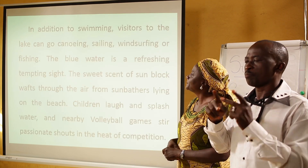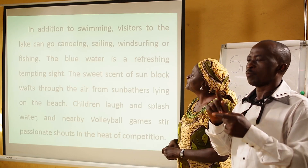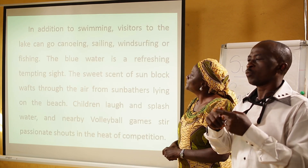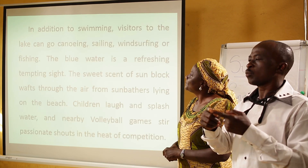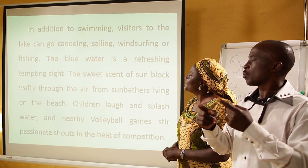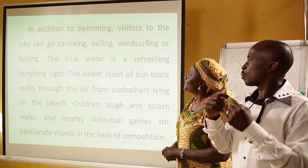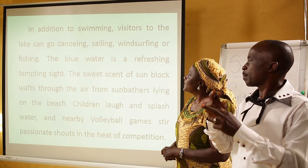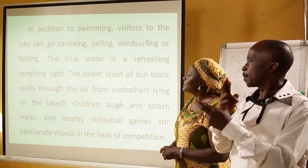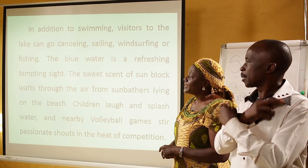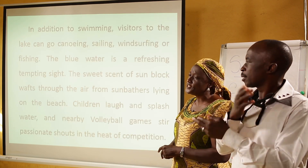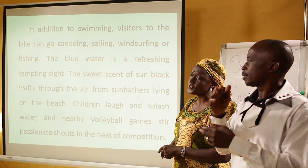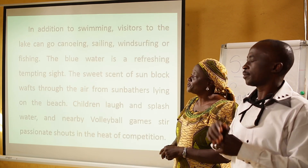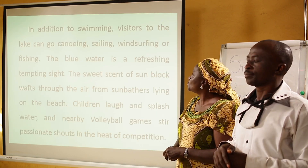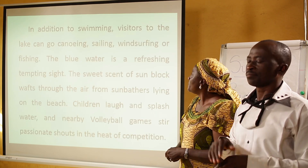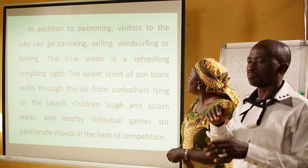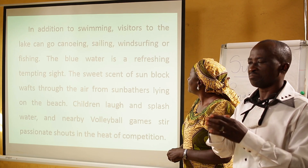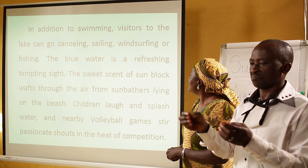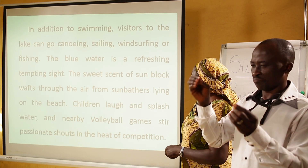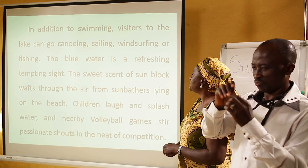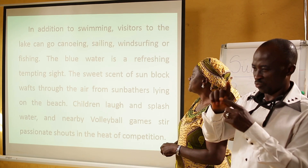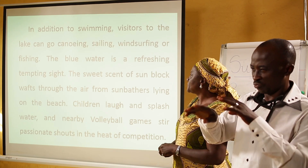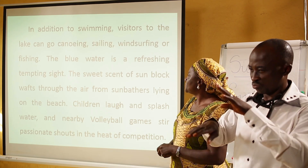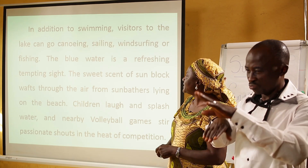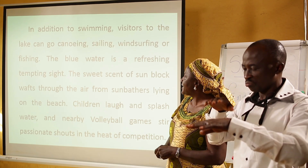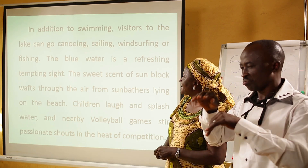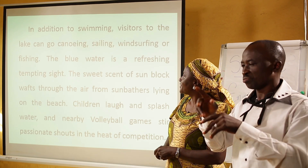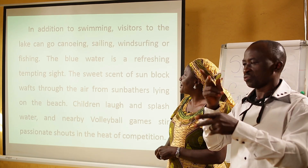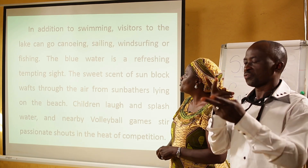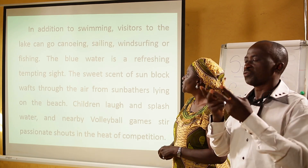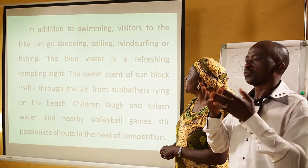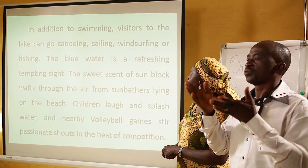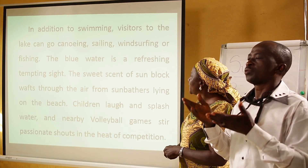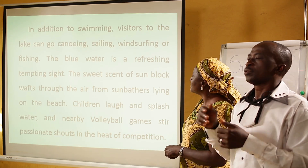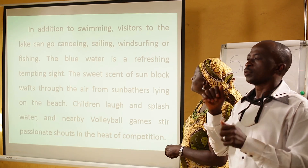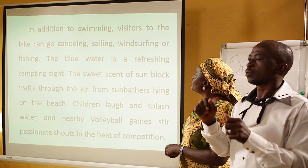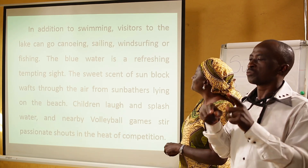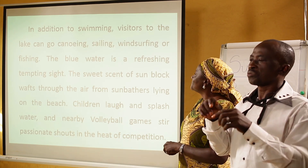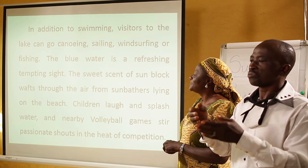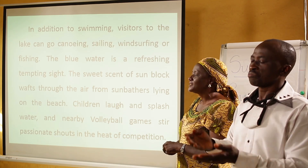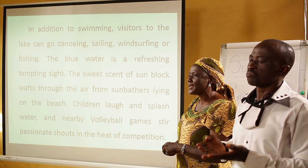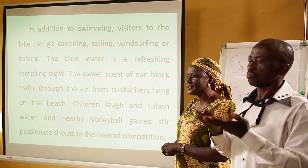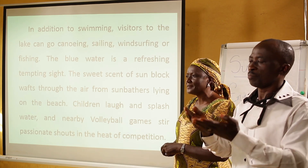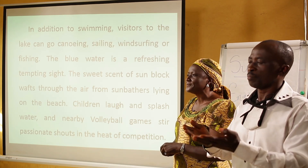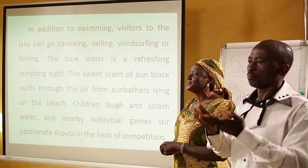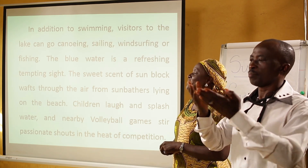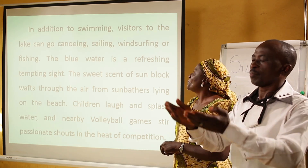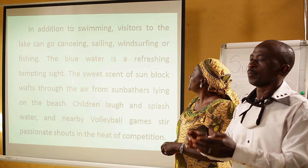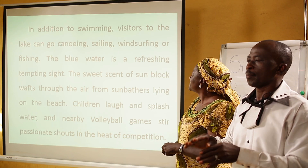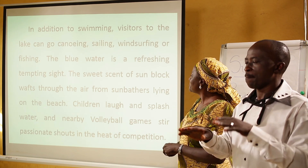scorcher. In addition to swimming, visitors to the lake can go canoeing,